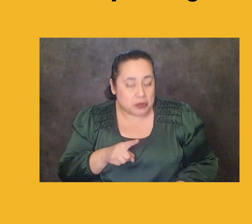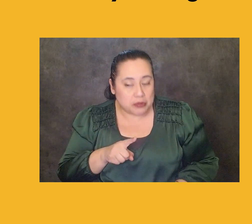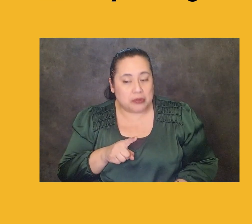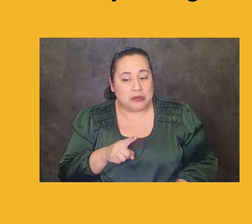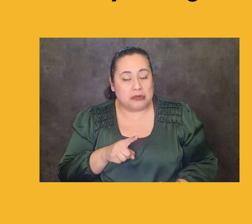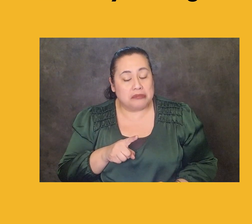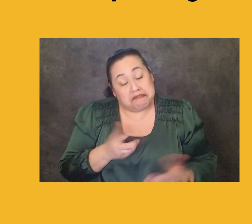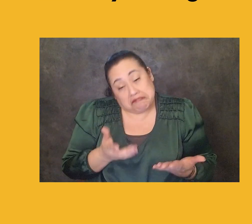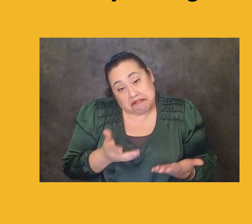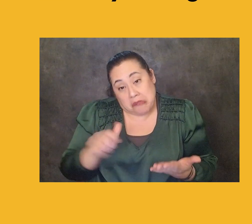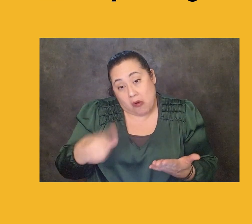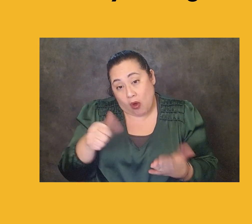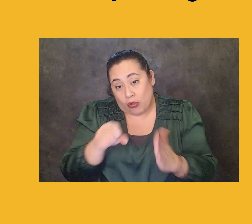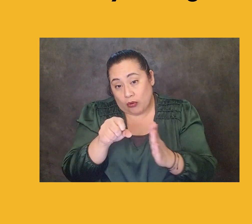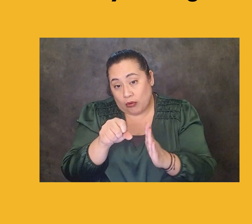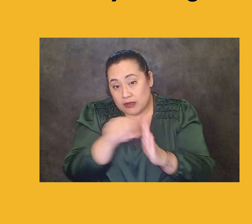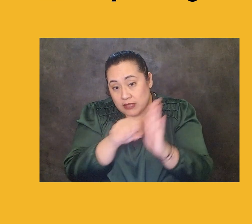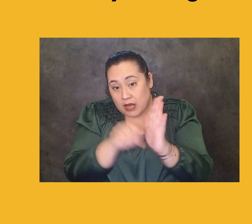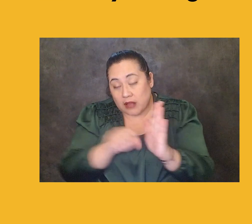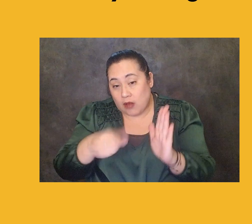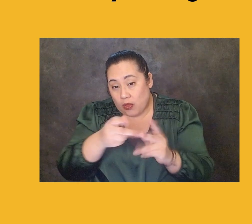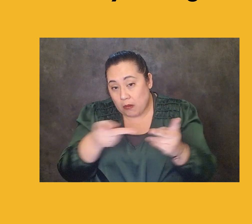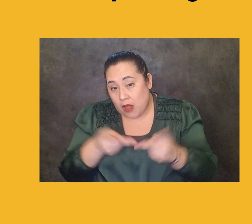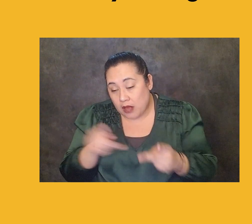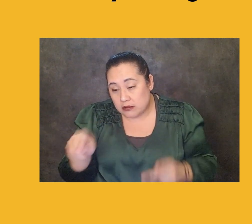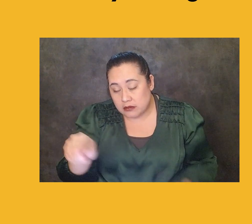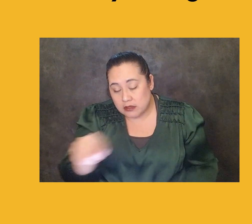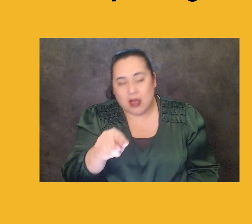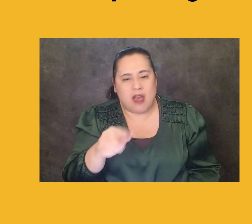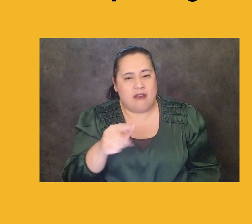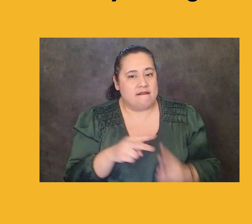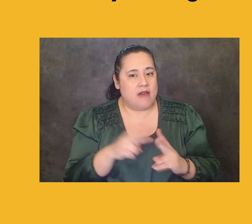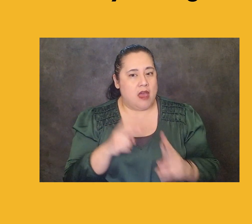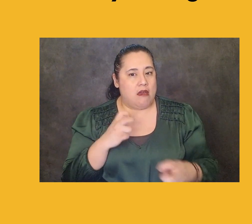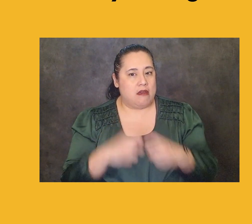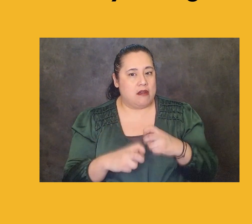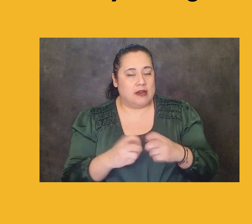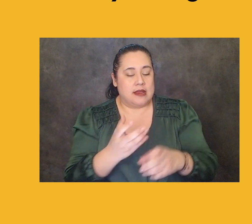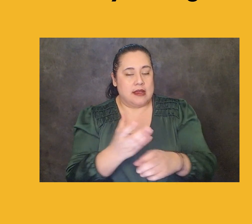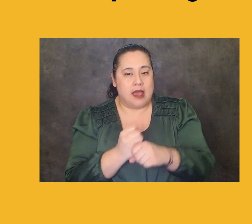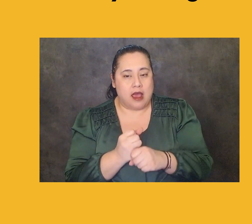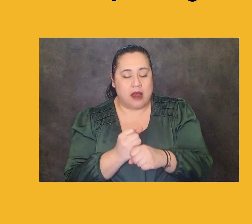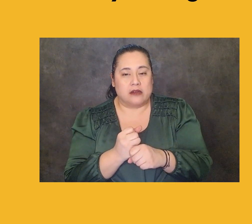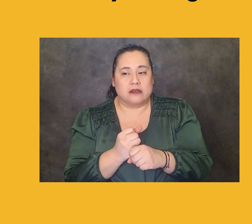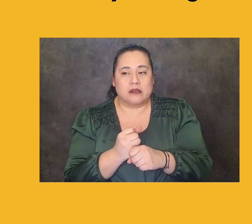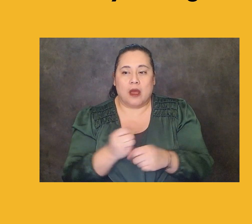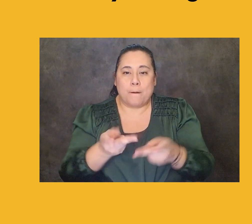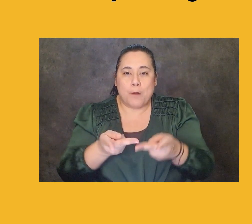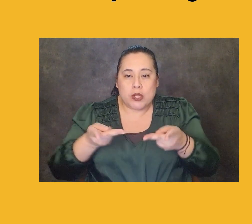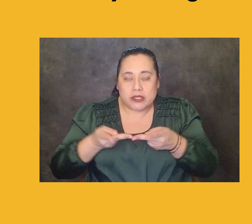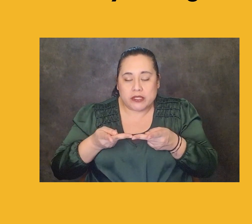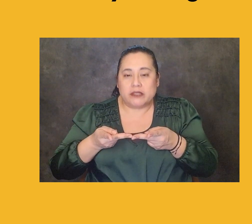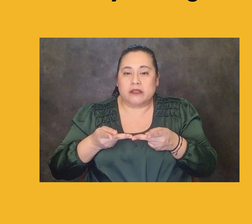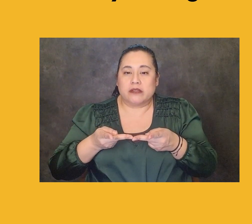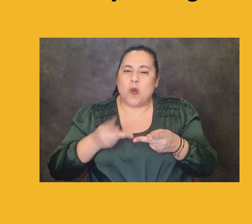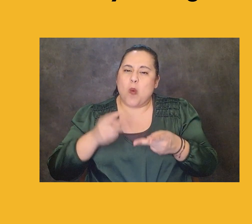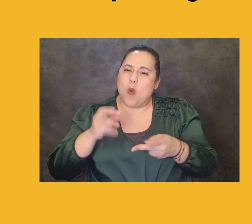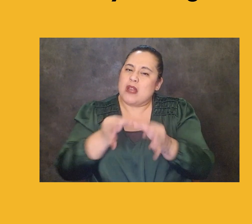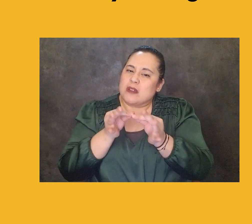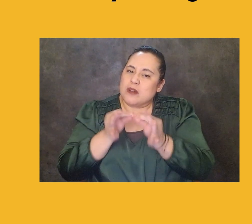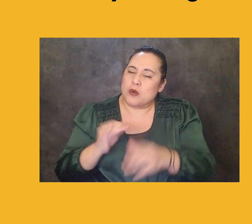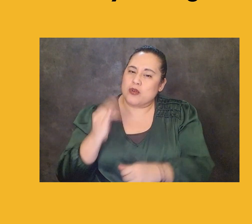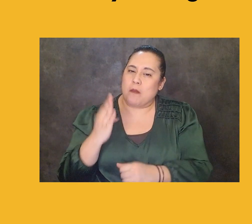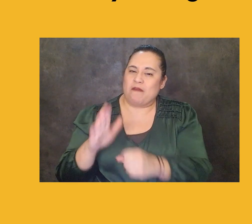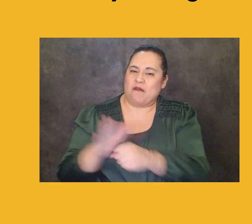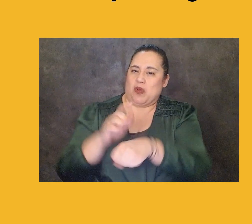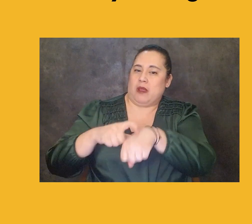true in other states. It's very difficult to get a position, an interpreting job